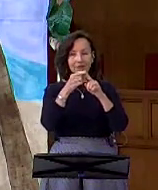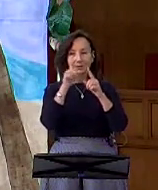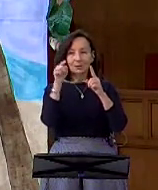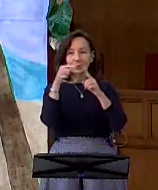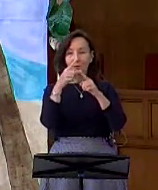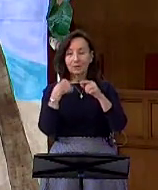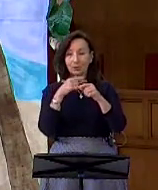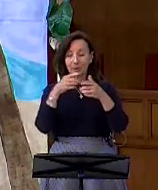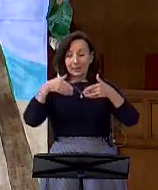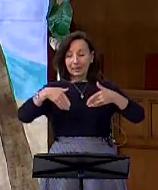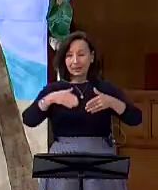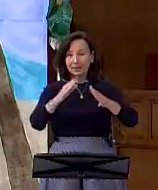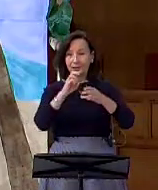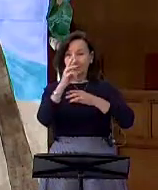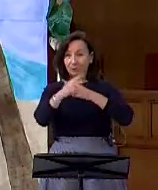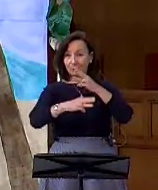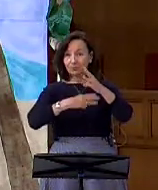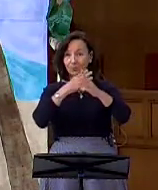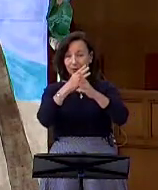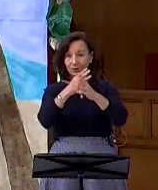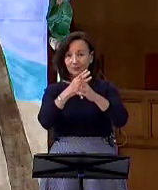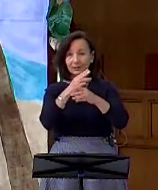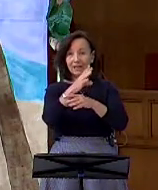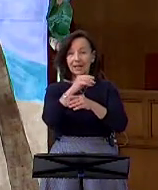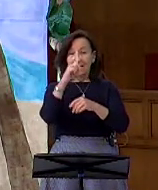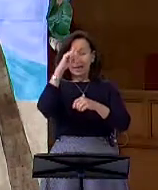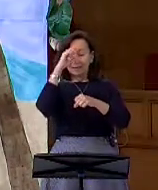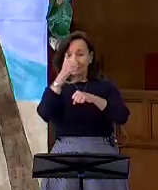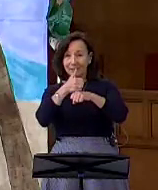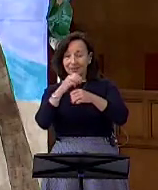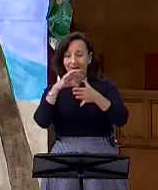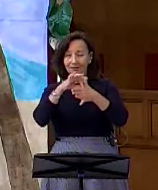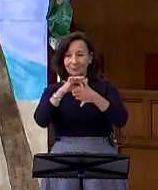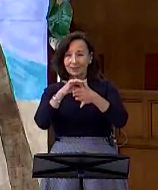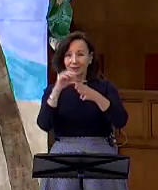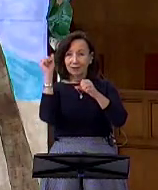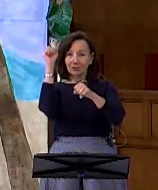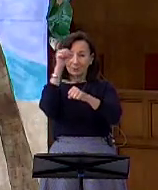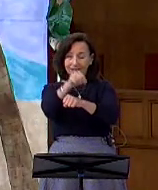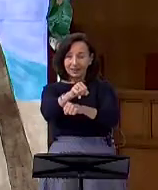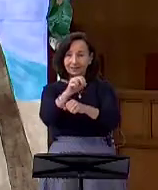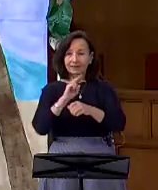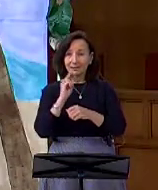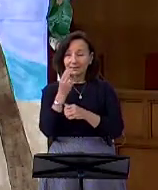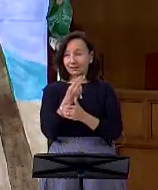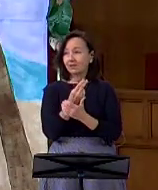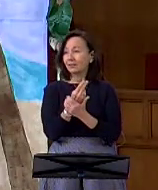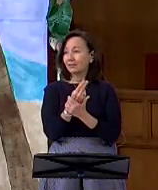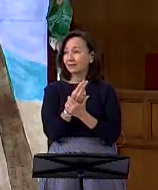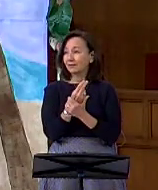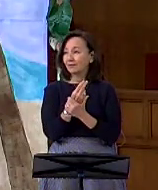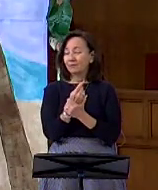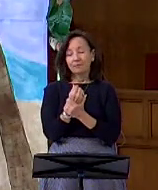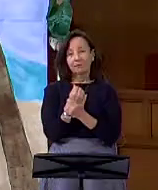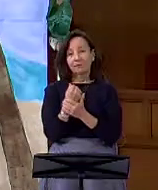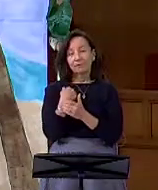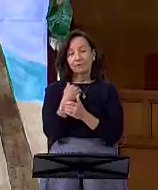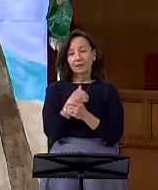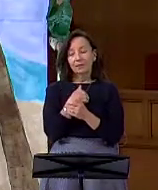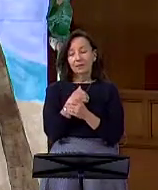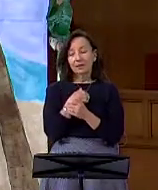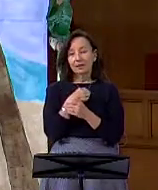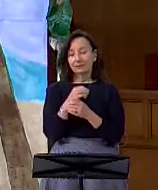let the world and the mindset of the flesh overtake us, we eliminate our time